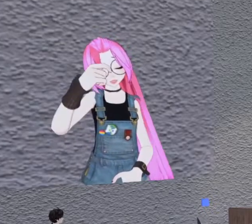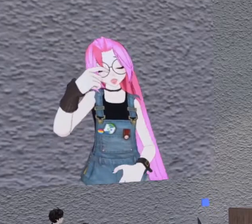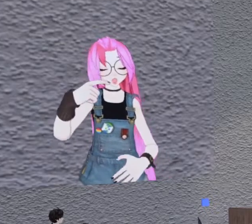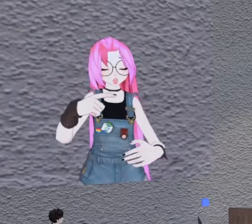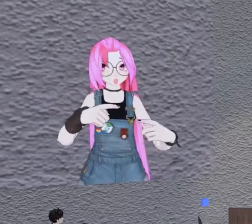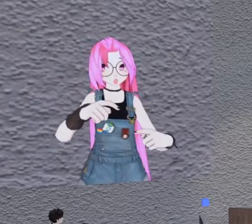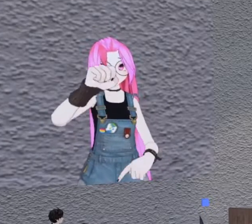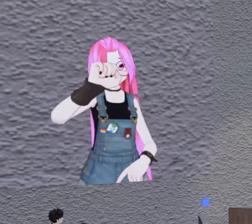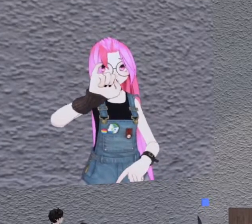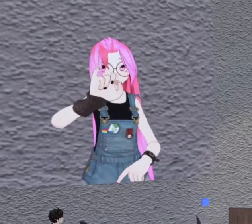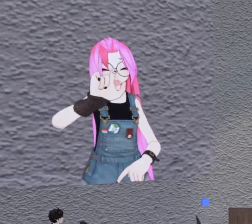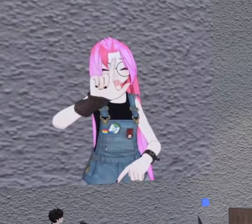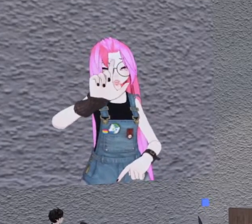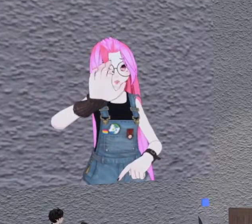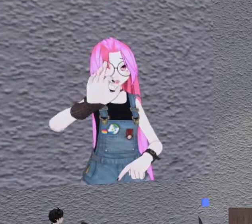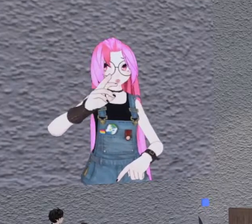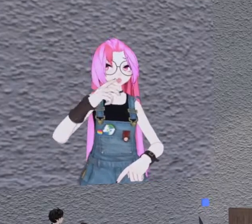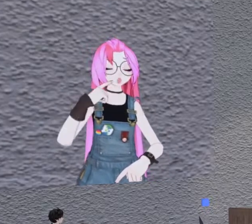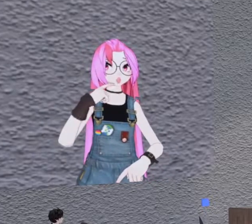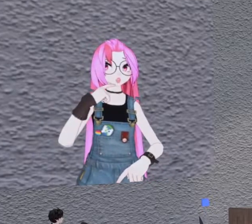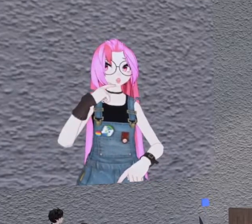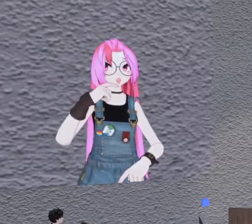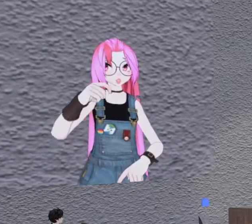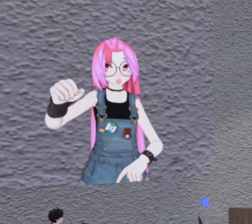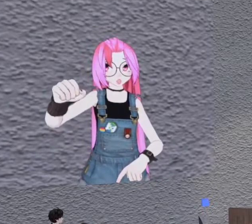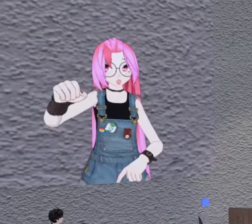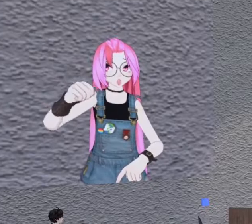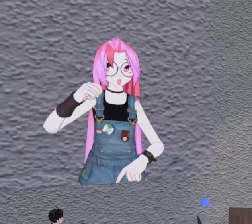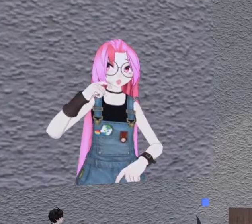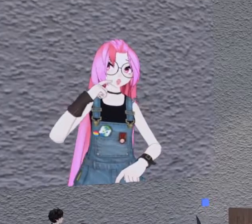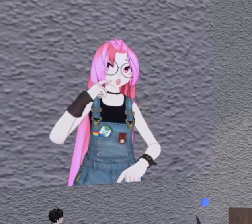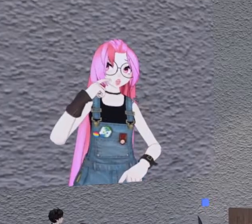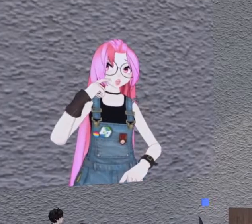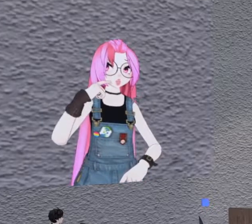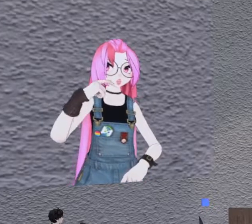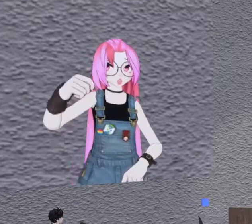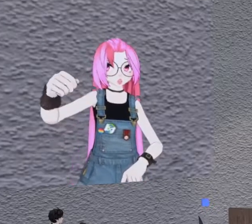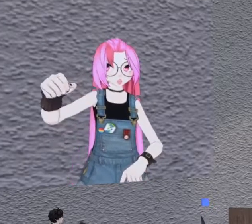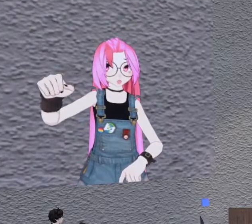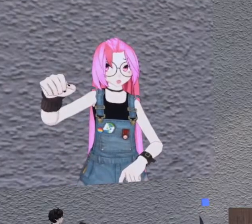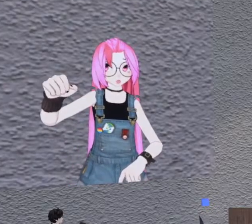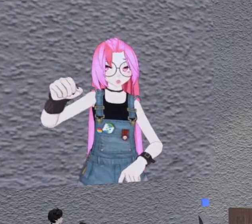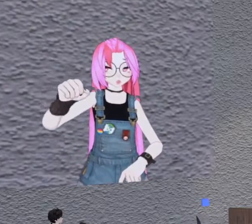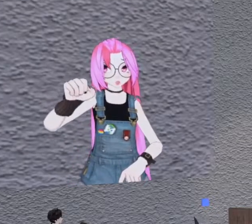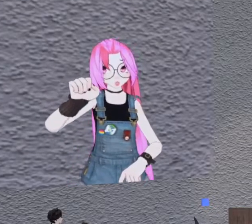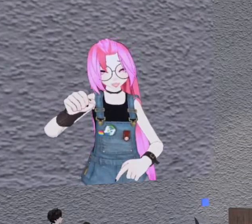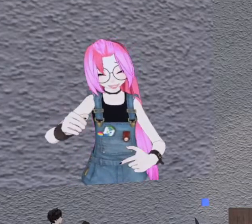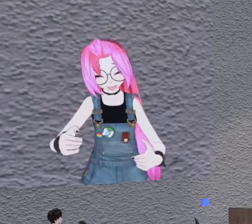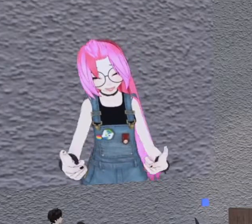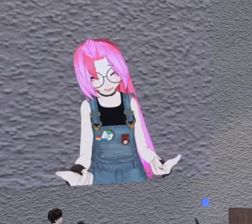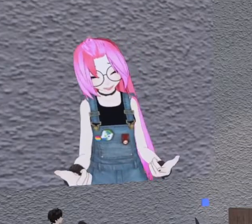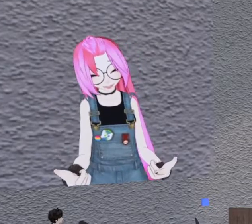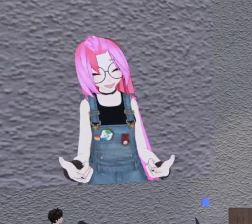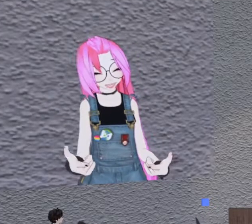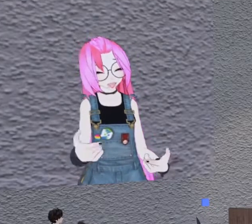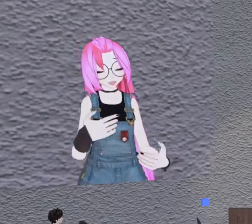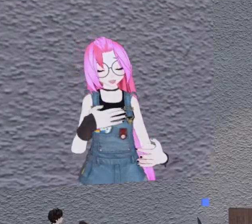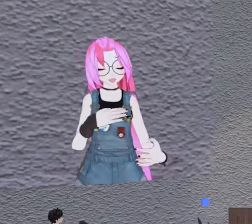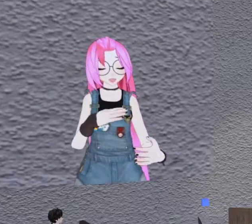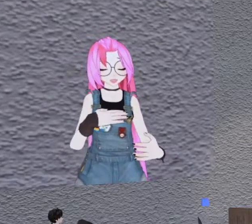sign for silver is S. You go your point and you go to an S. S for silver. So for me, that one